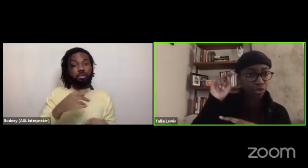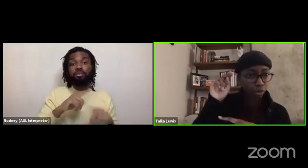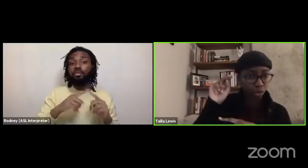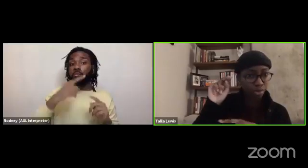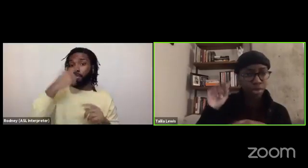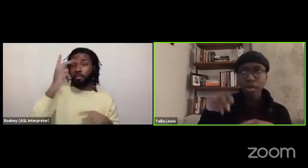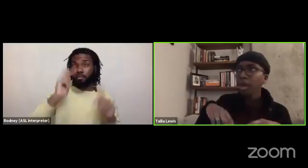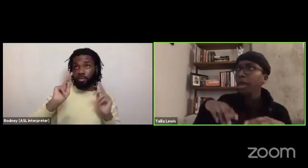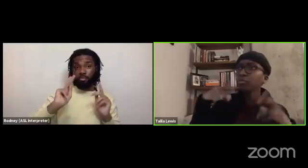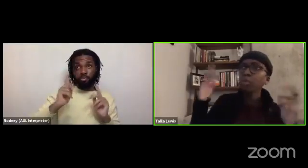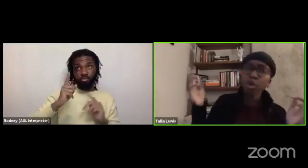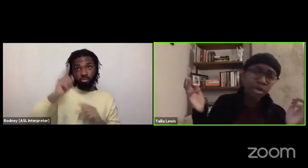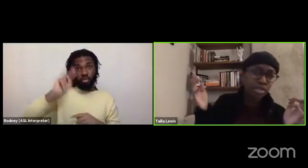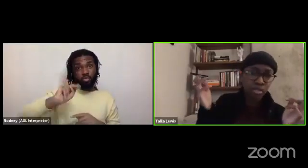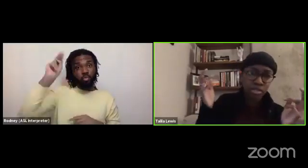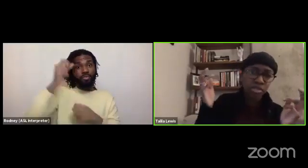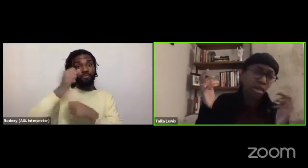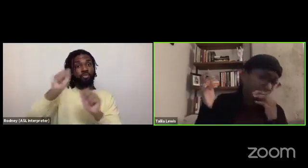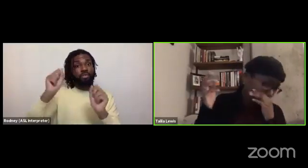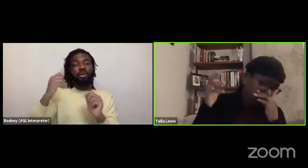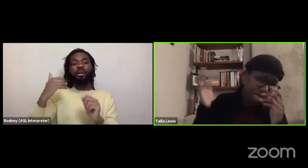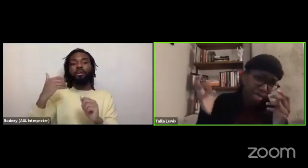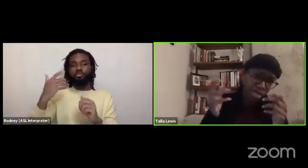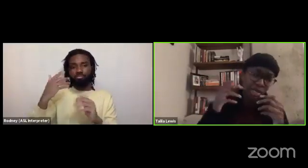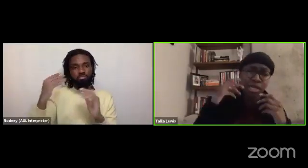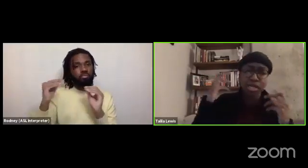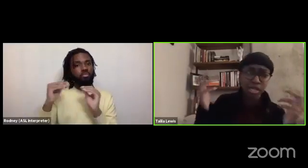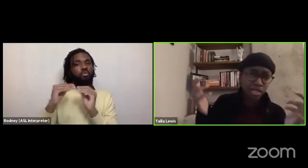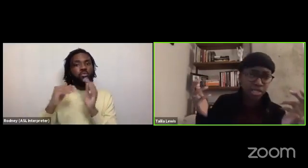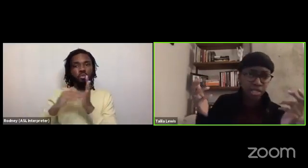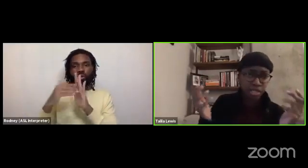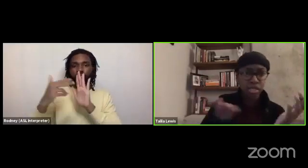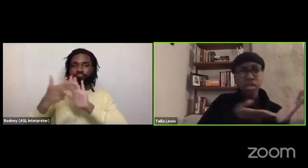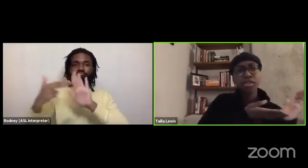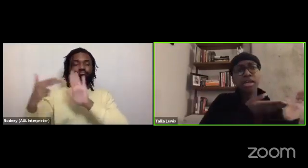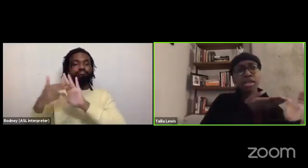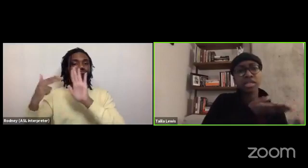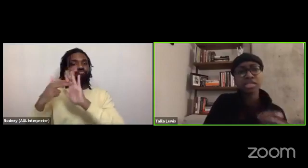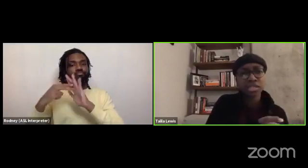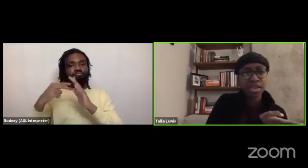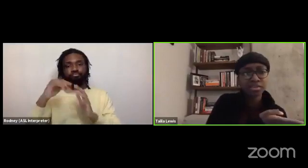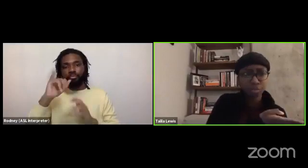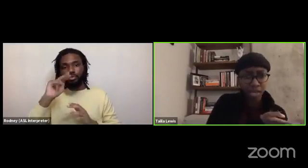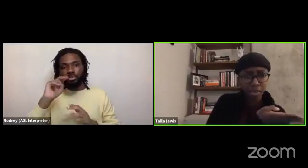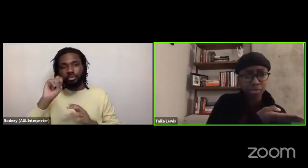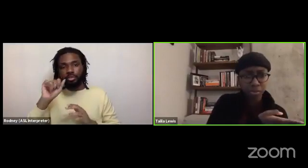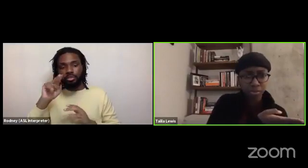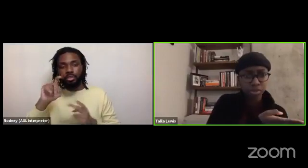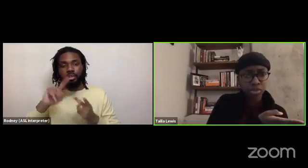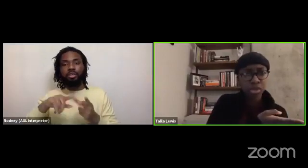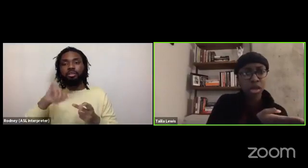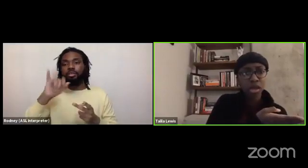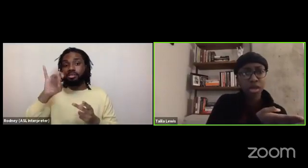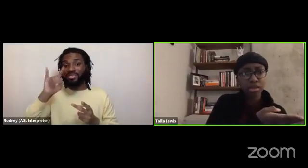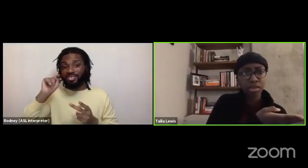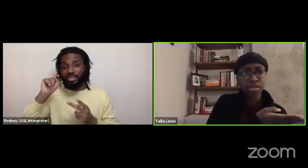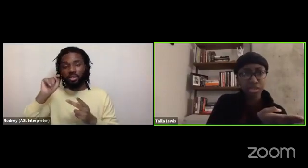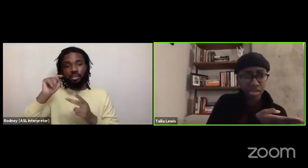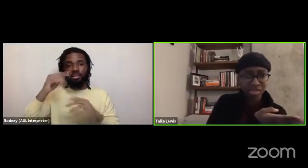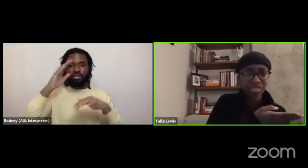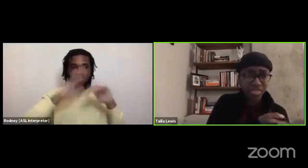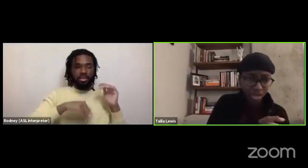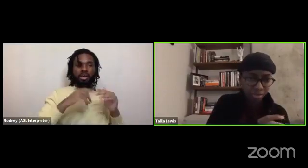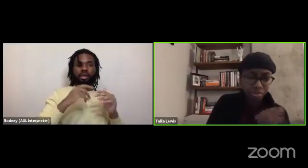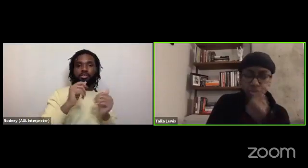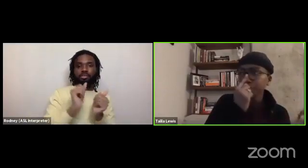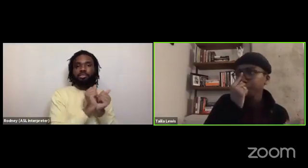in the North had more incidences of insanity and idiocy than enslaved Black peoples in the